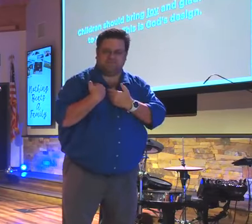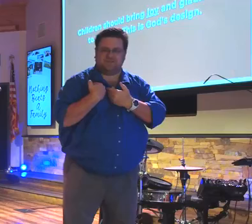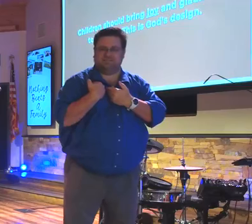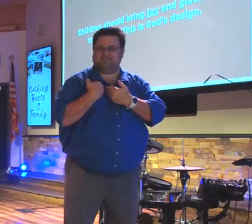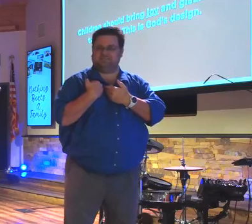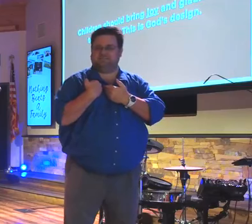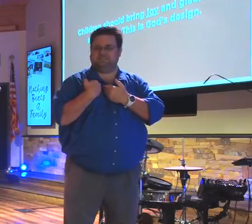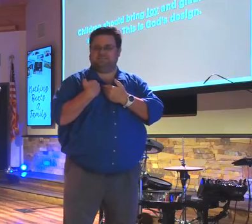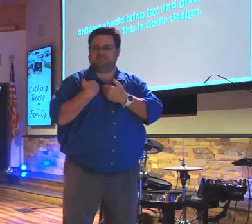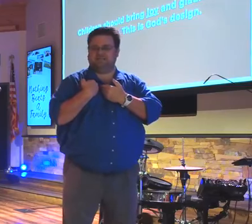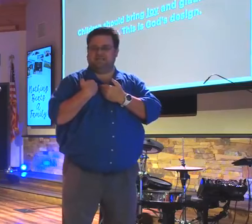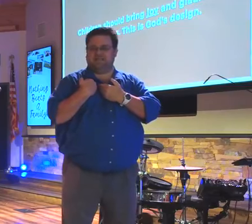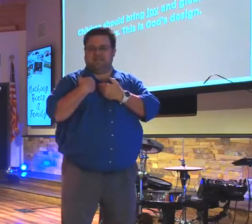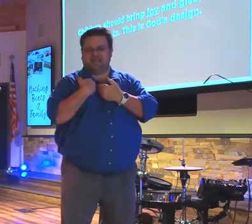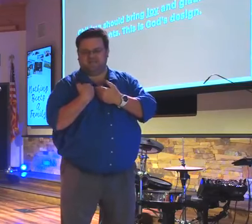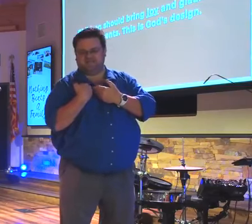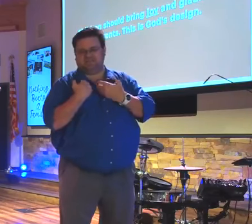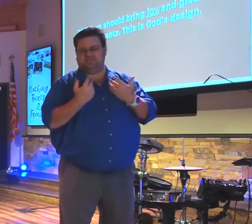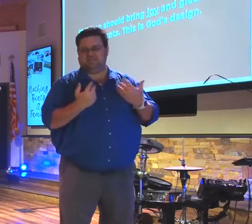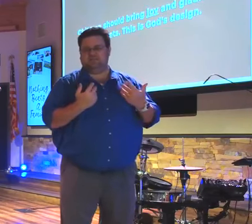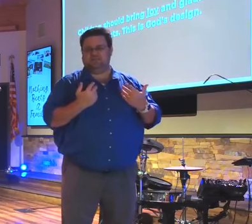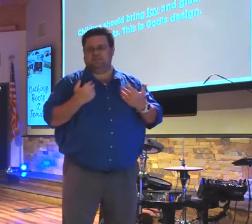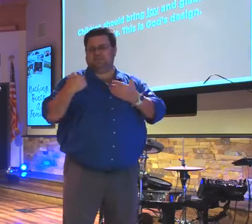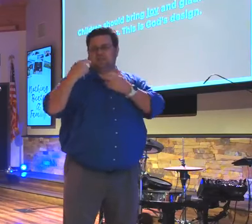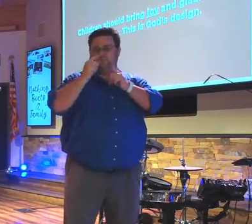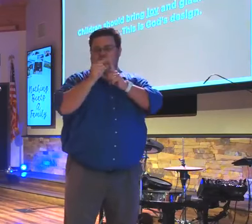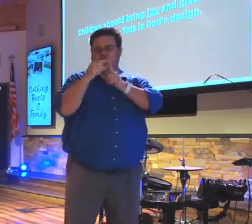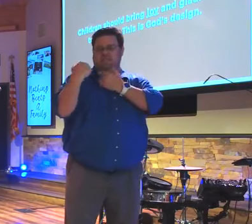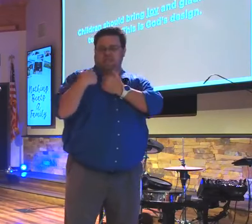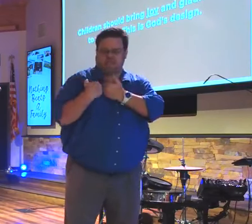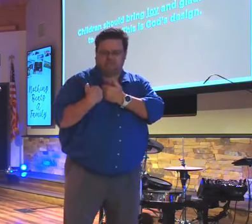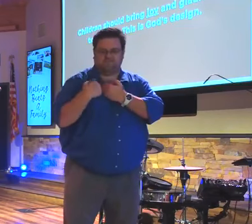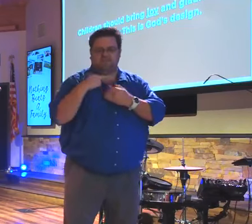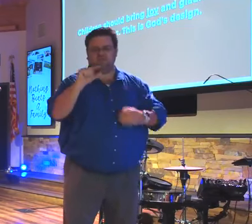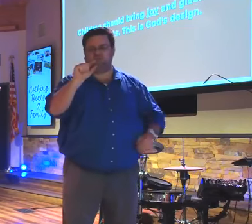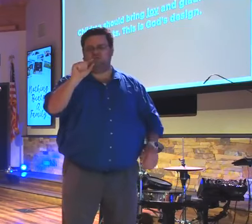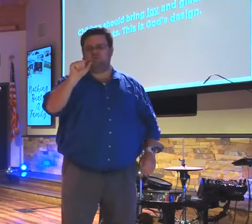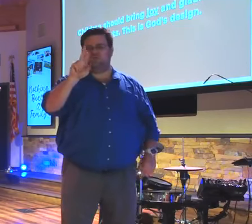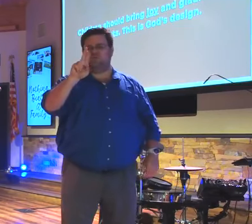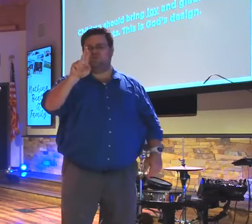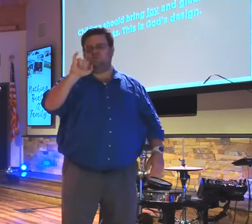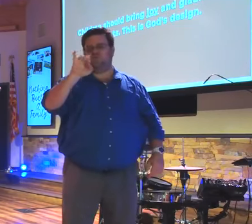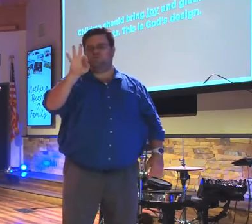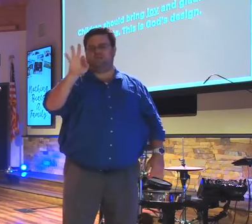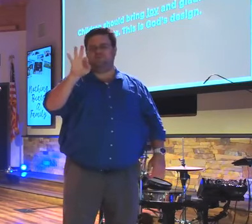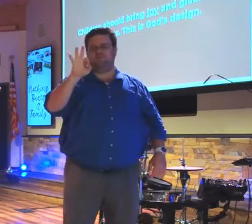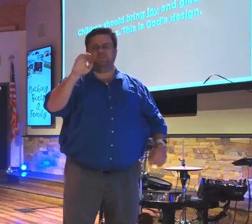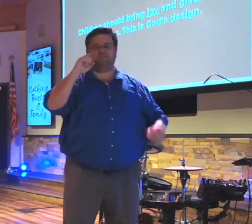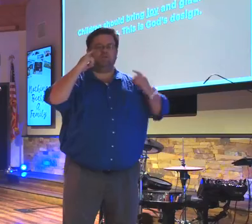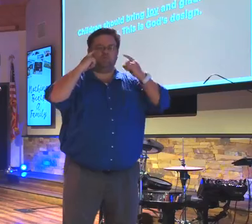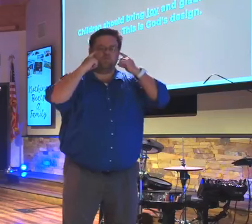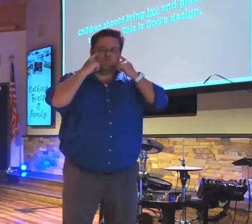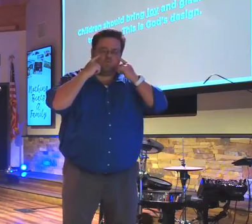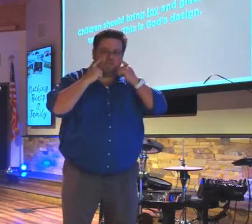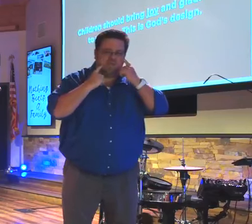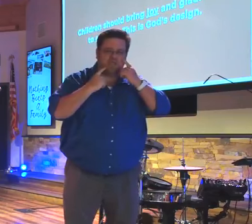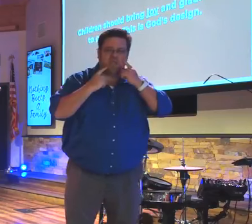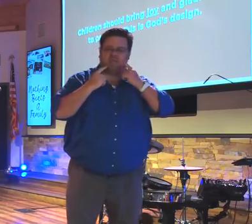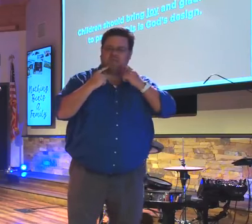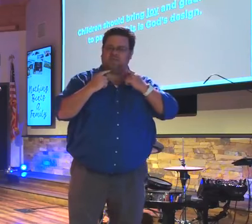you've got the Old King James, it says heaviness. But that word heaviness means grief. And it says a foolish son is the